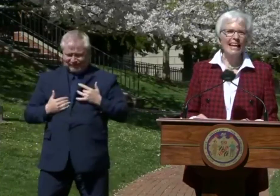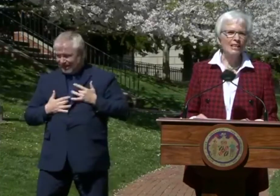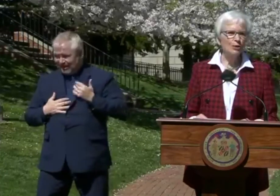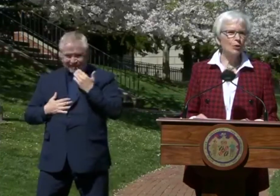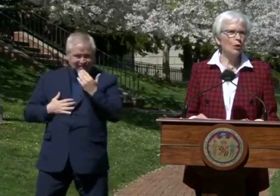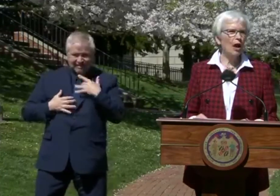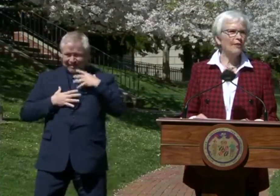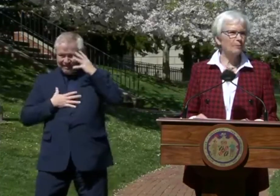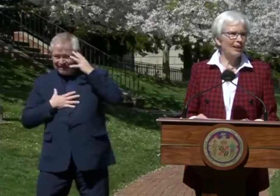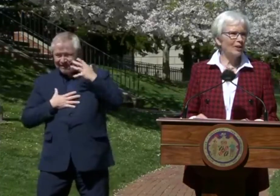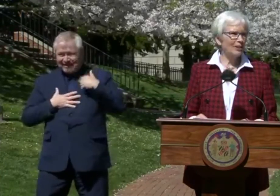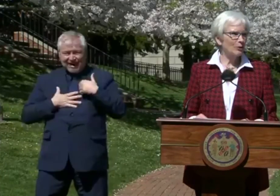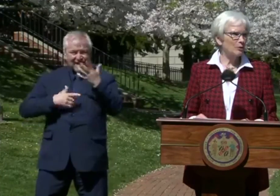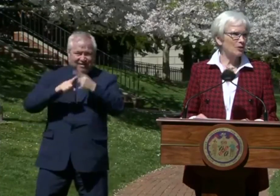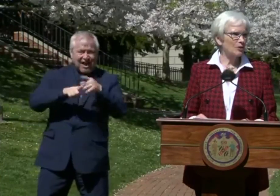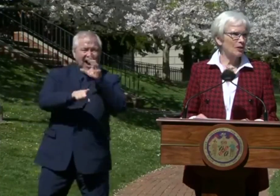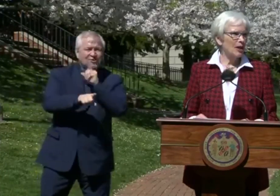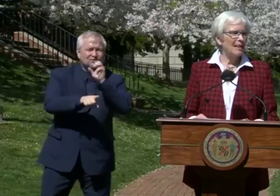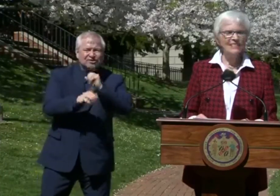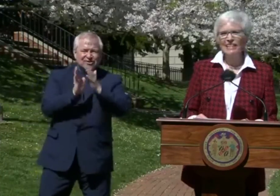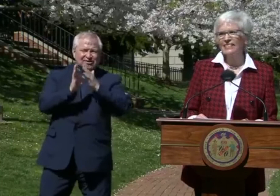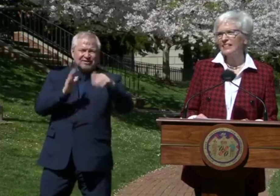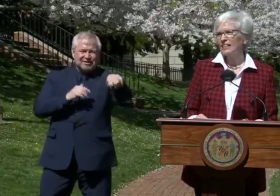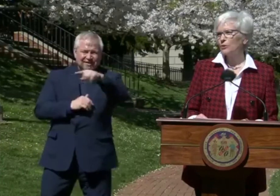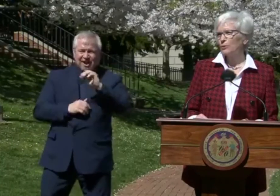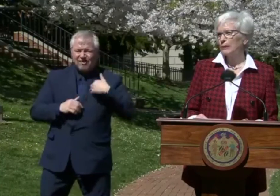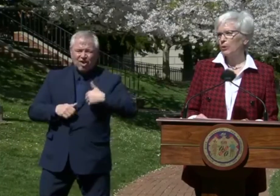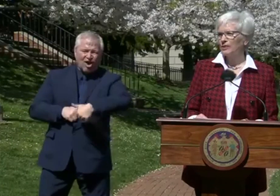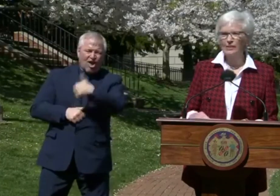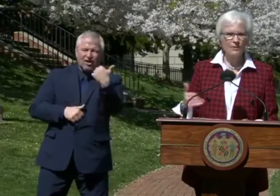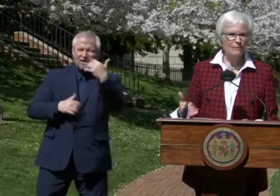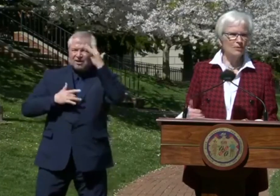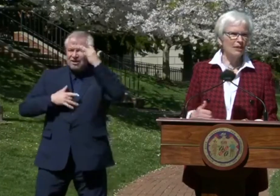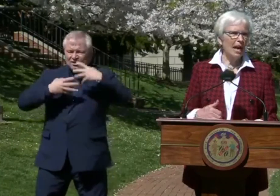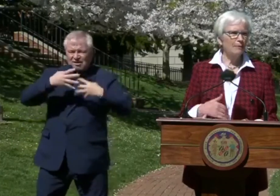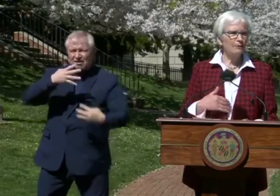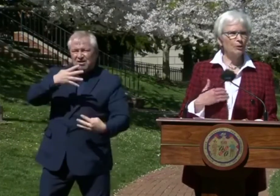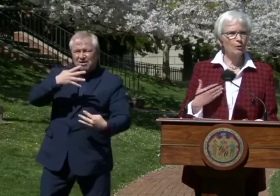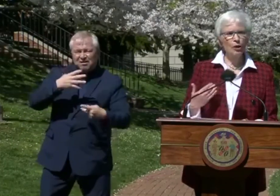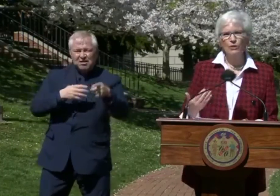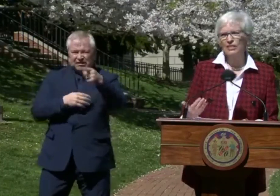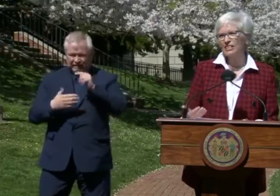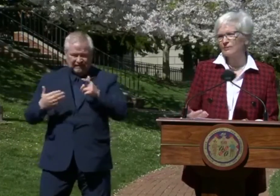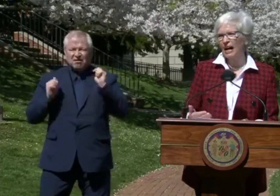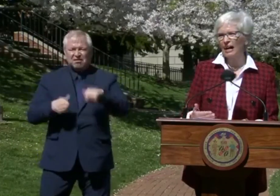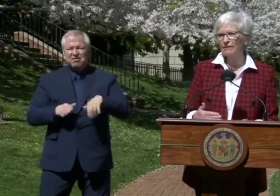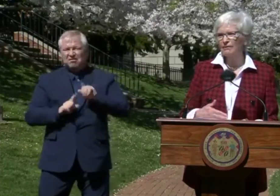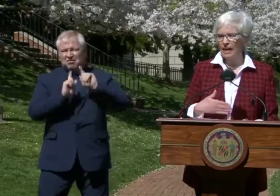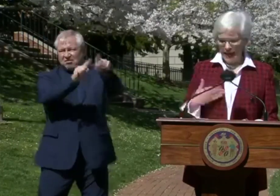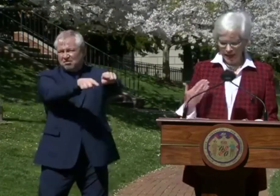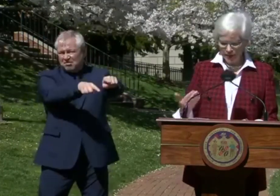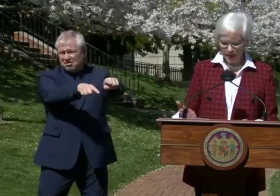certain age or other priority groups. This testing is for people with symptoms and people who are over